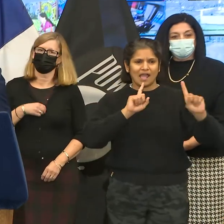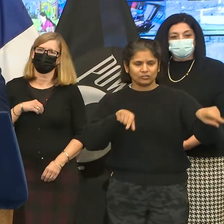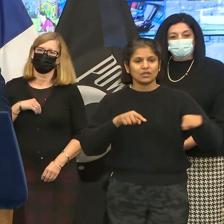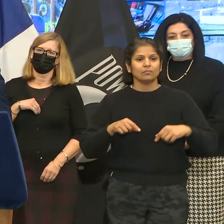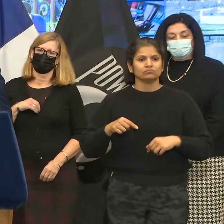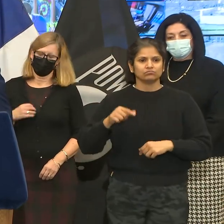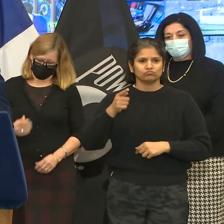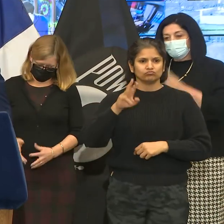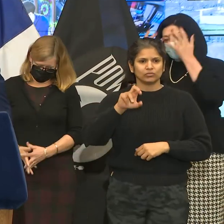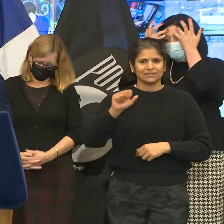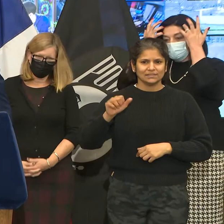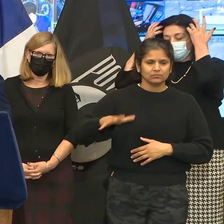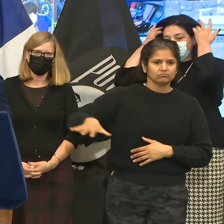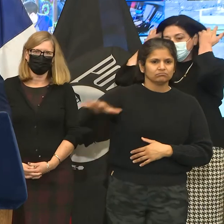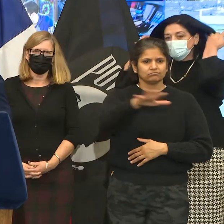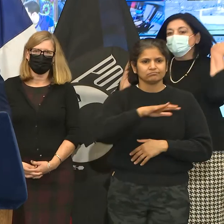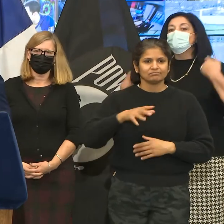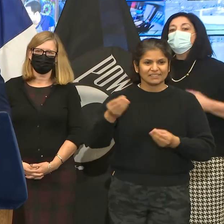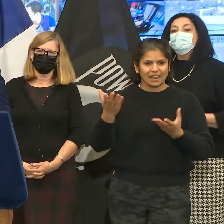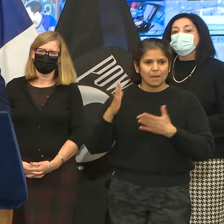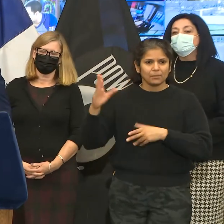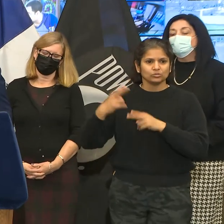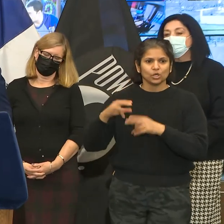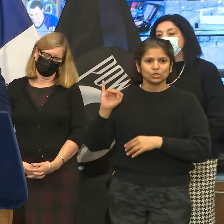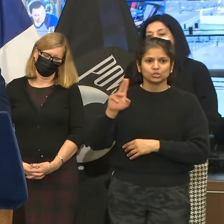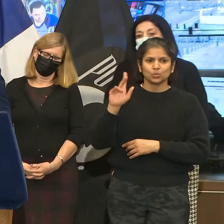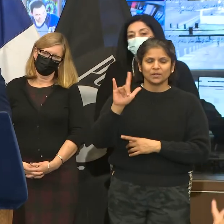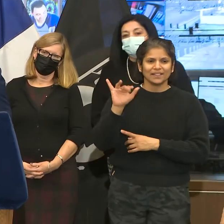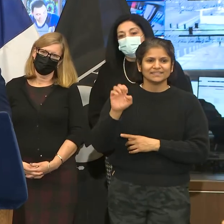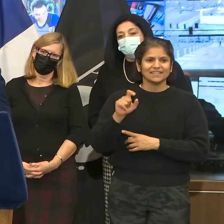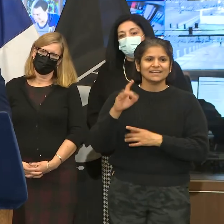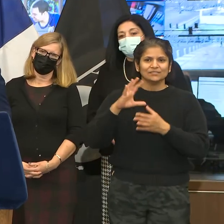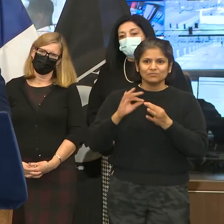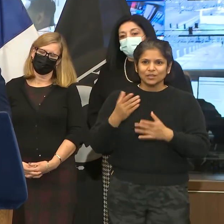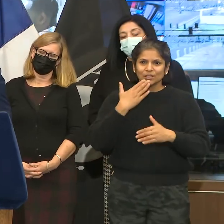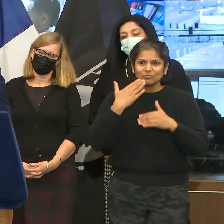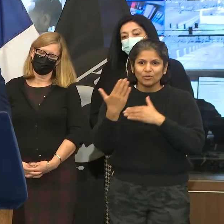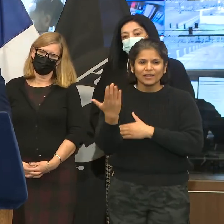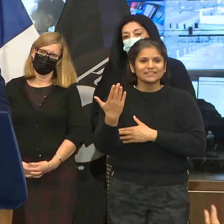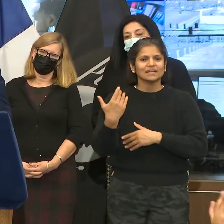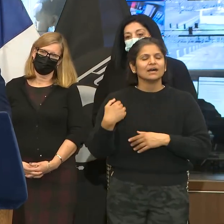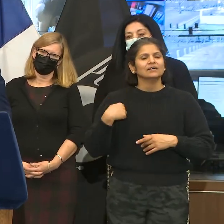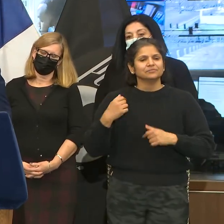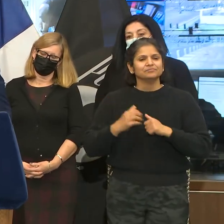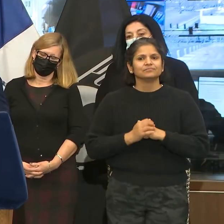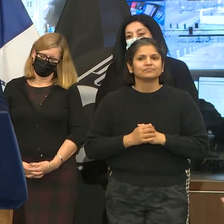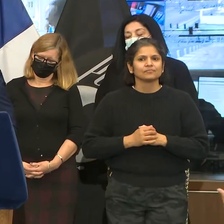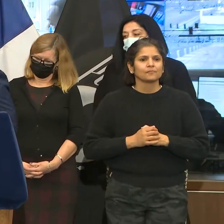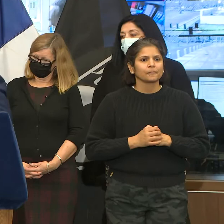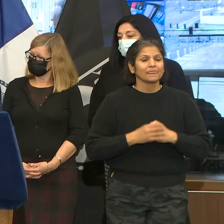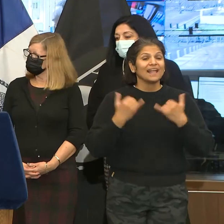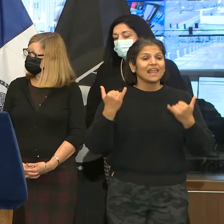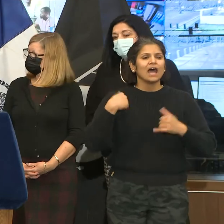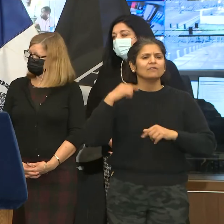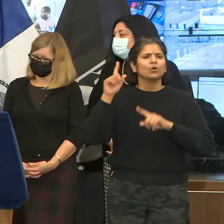Questions first for the press. Juliet. Yes, good morning. Good morning, Mr. Mayor. How are you? Good. How are you? Good. This is a question for the new commissioner.